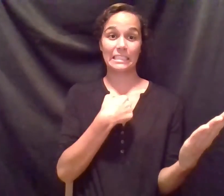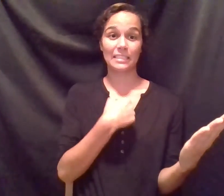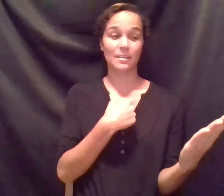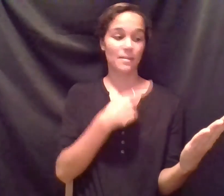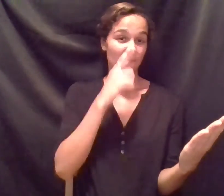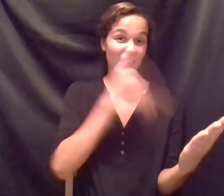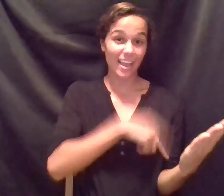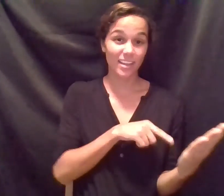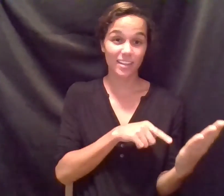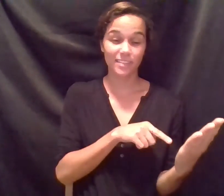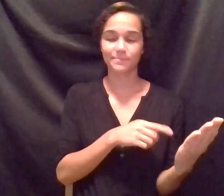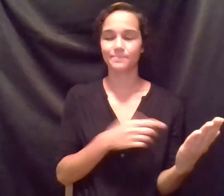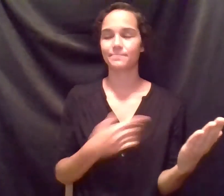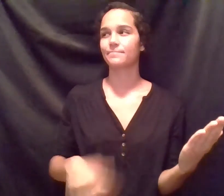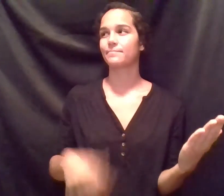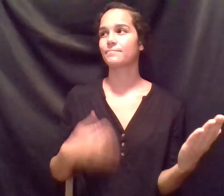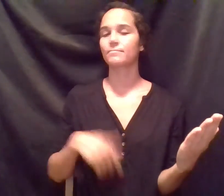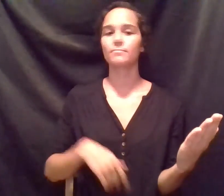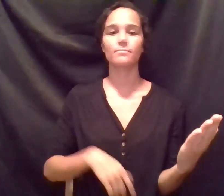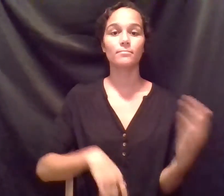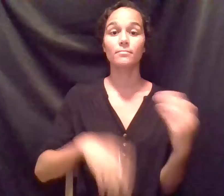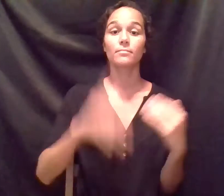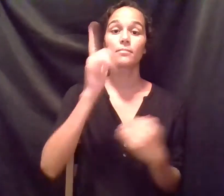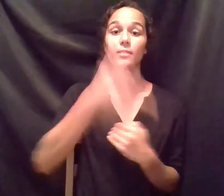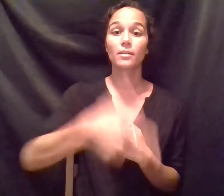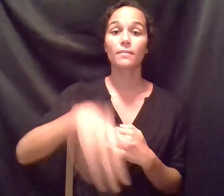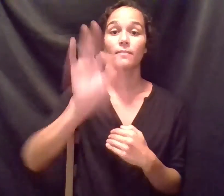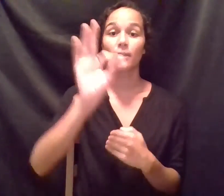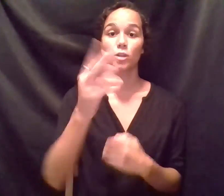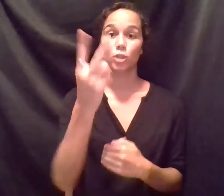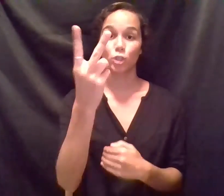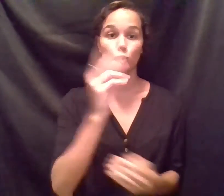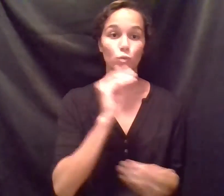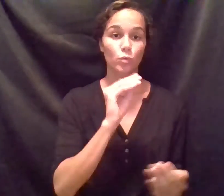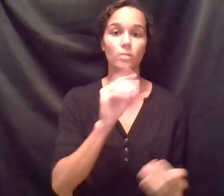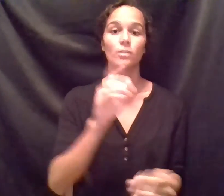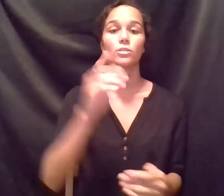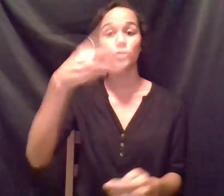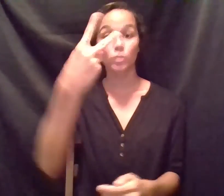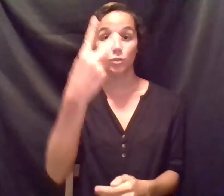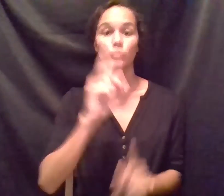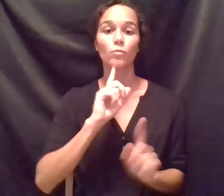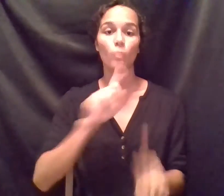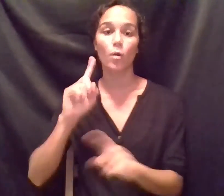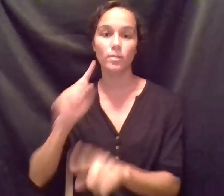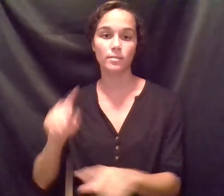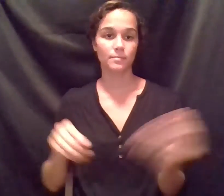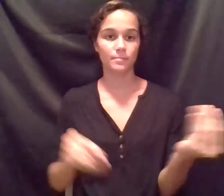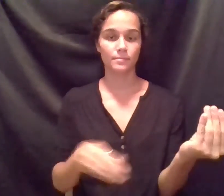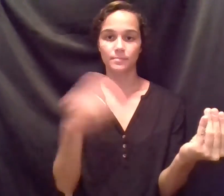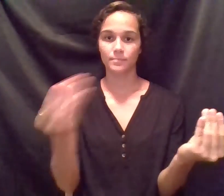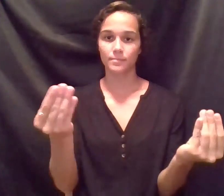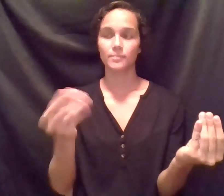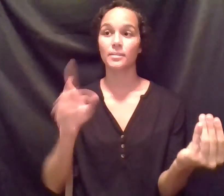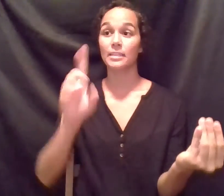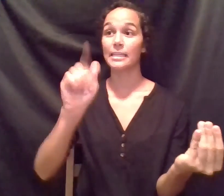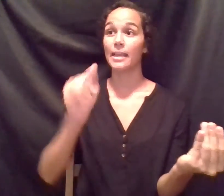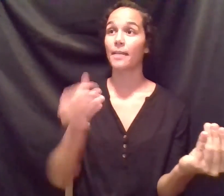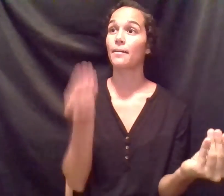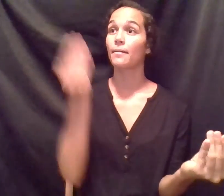she wrote a more truthful report, and then the report she submitted to the DA, even though the DA asked for all reports, she pocketed